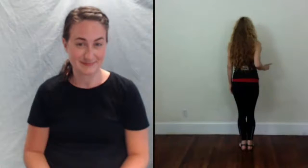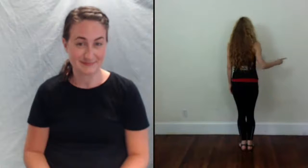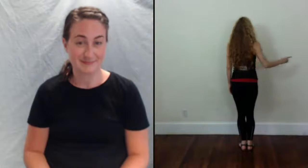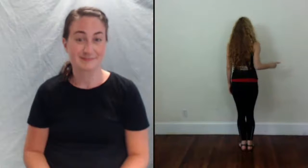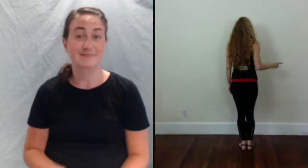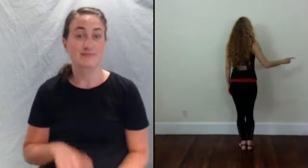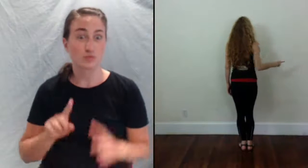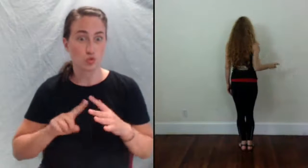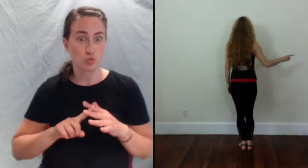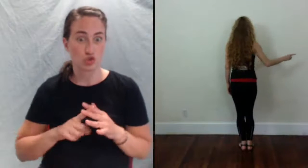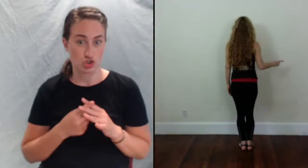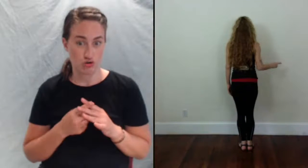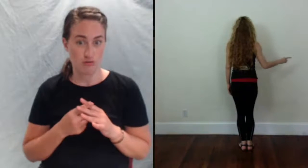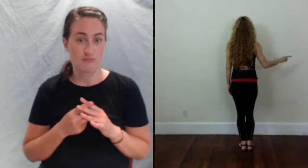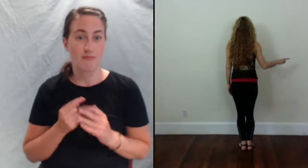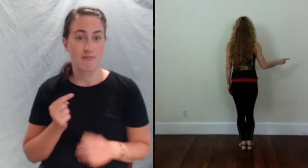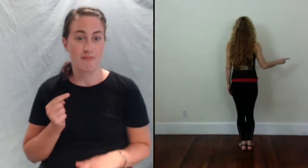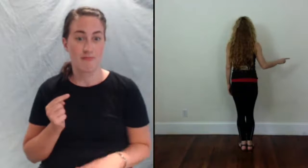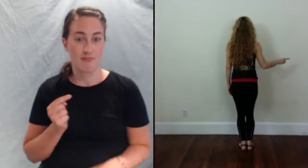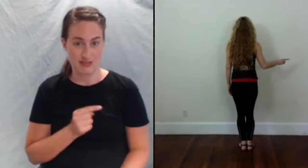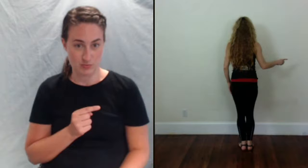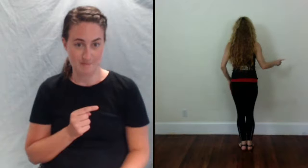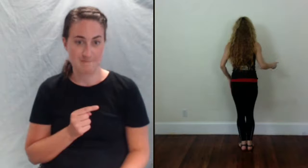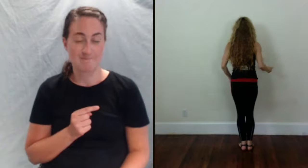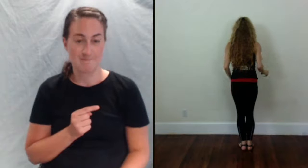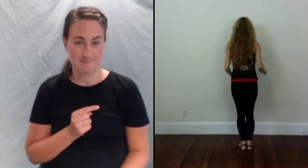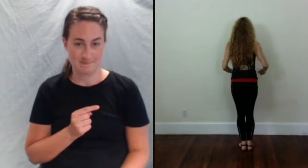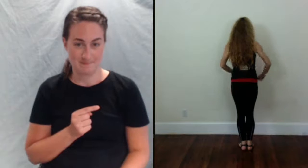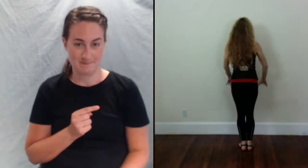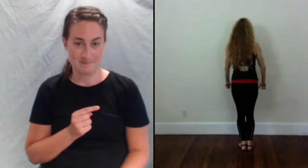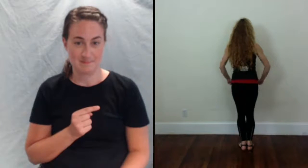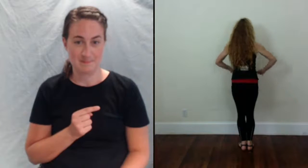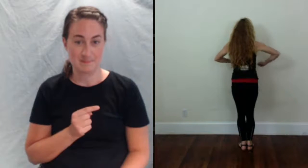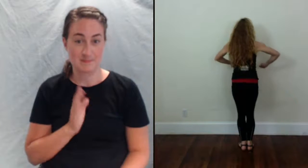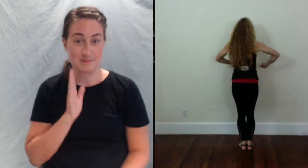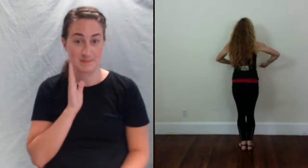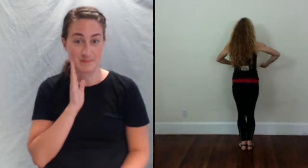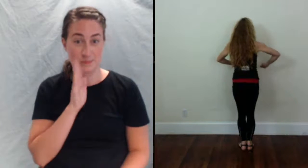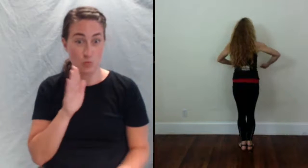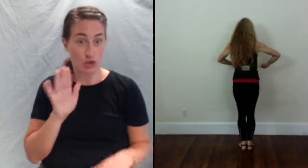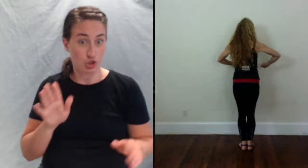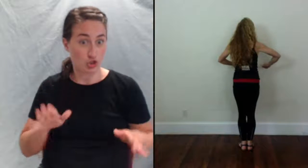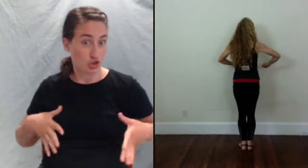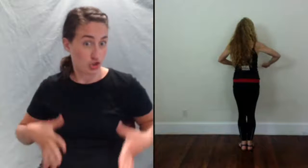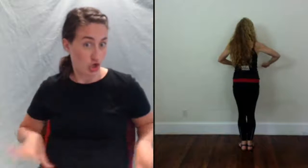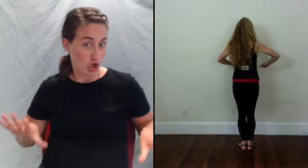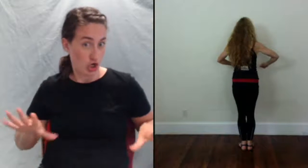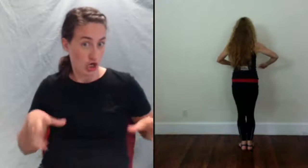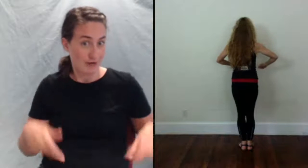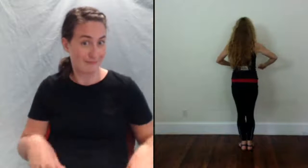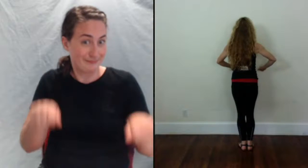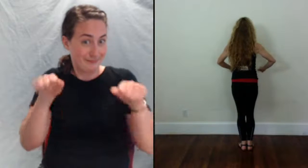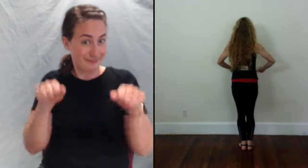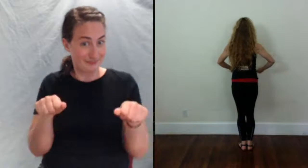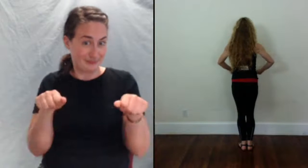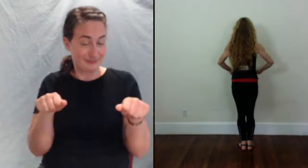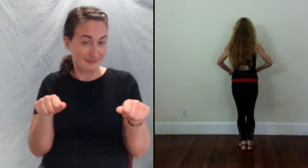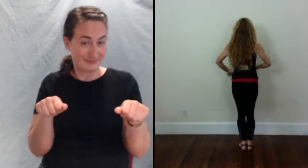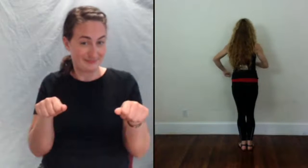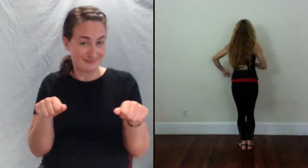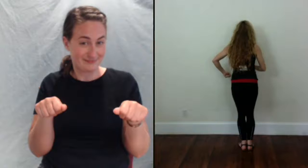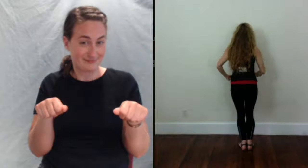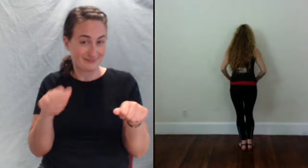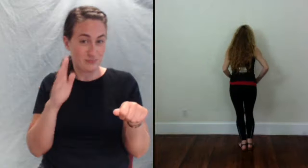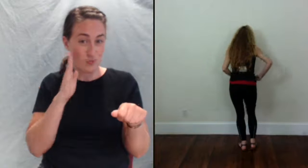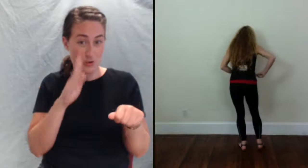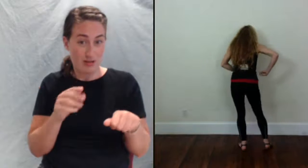So we're gonna start going out to the side. We're going to pick up our skirt or heavy cloth, and